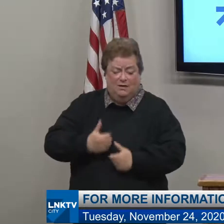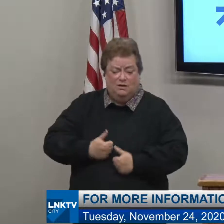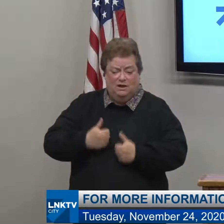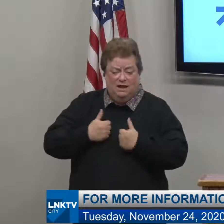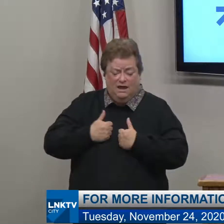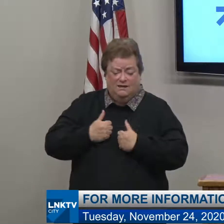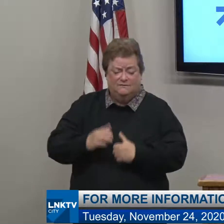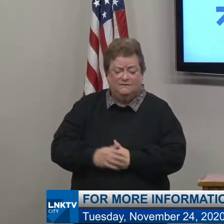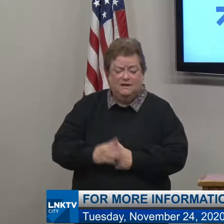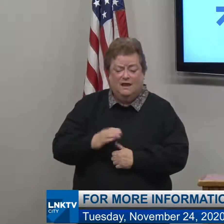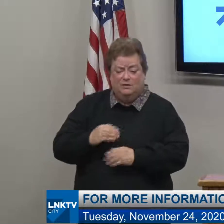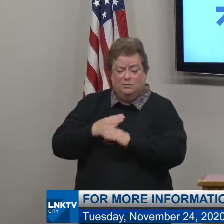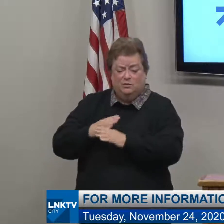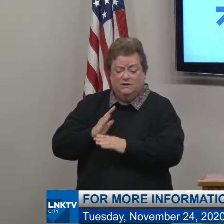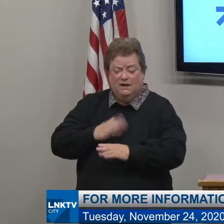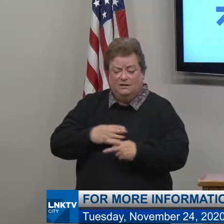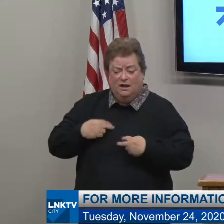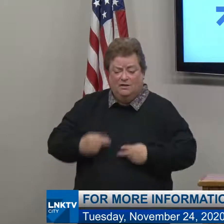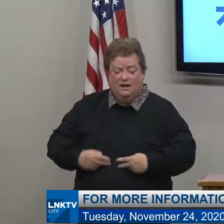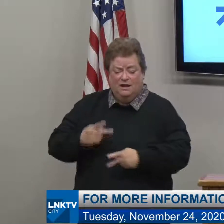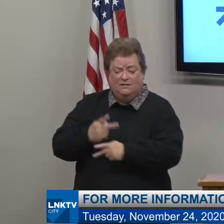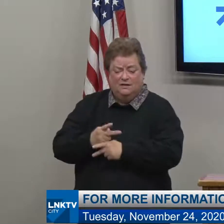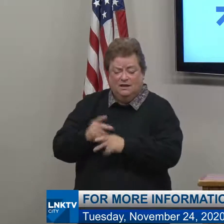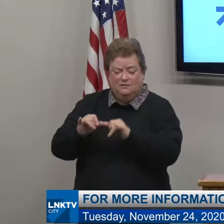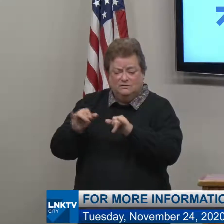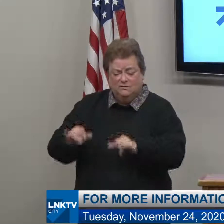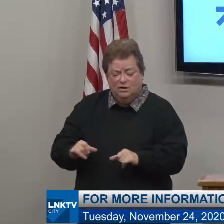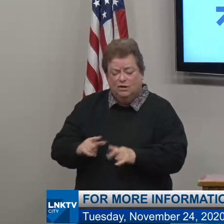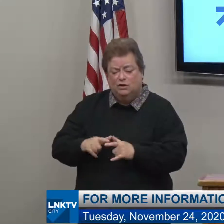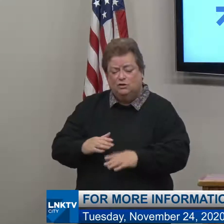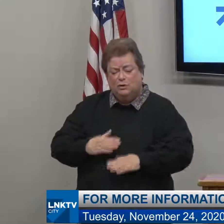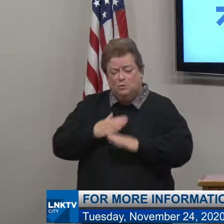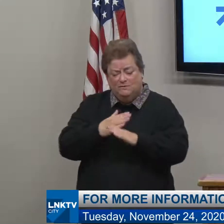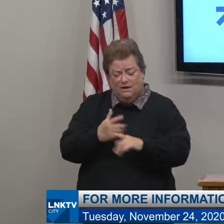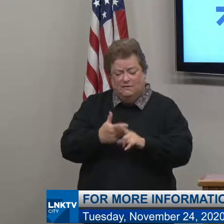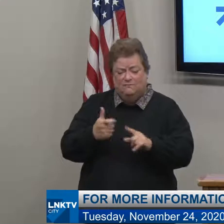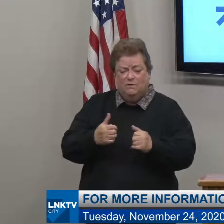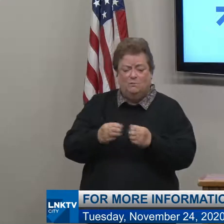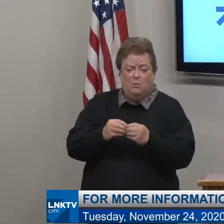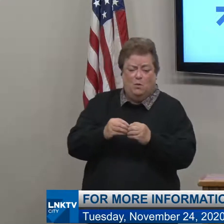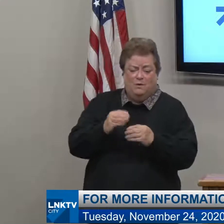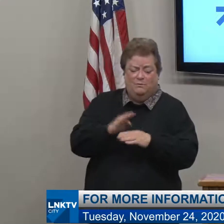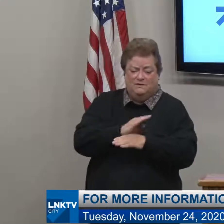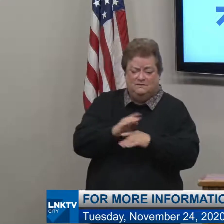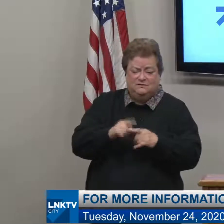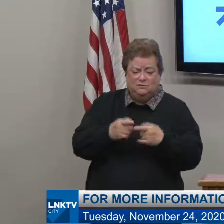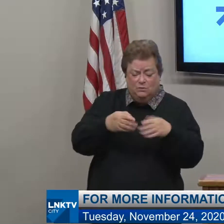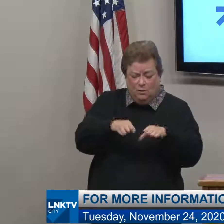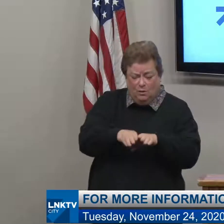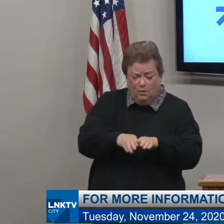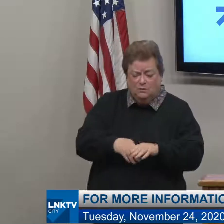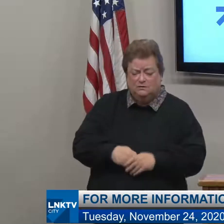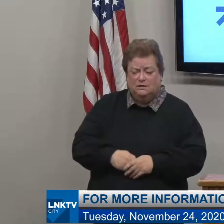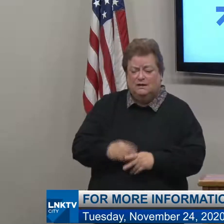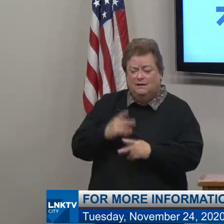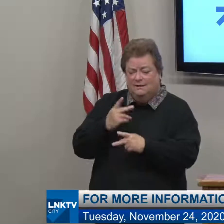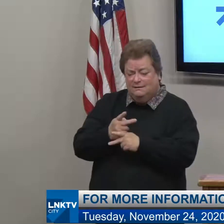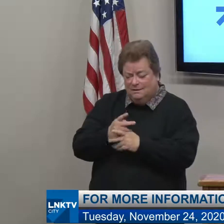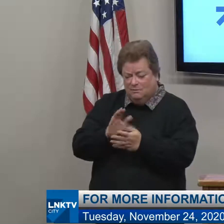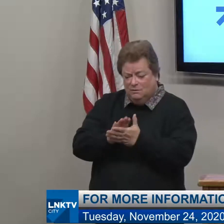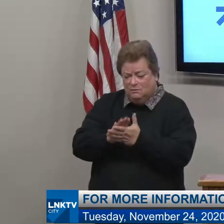healthcare system, to prevent more businesses from having to close their doors, to help keep schools open,